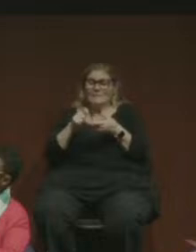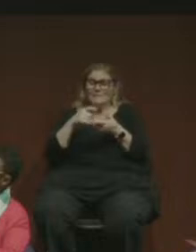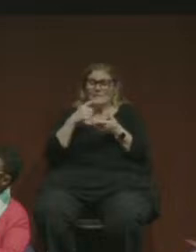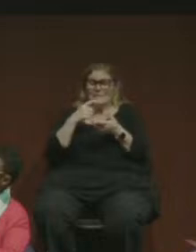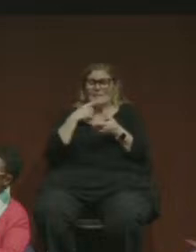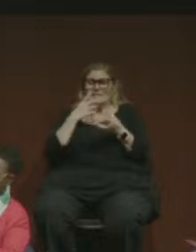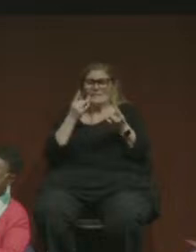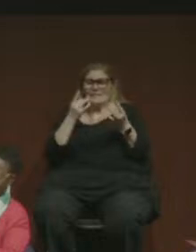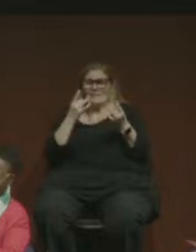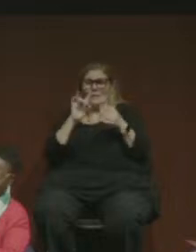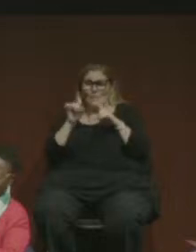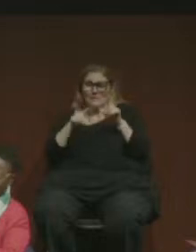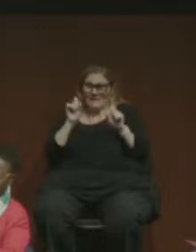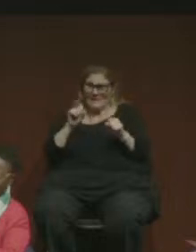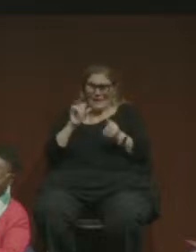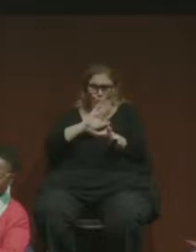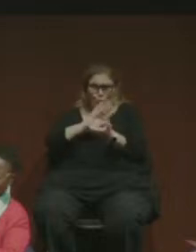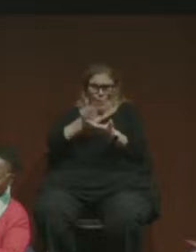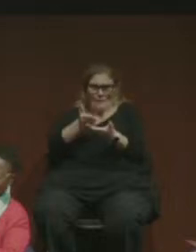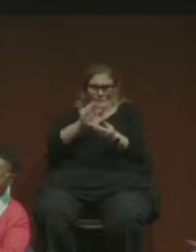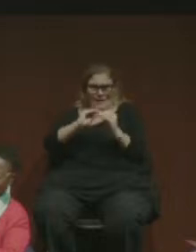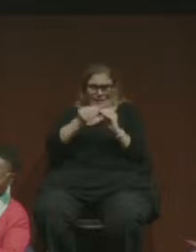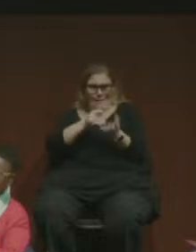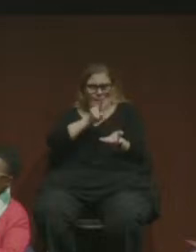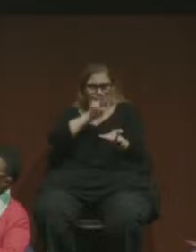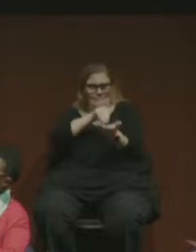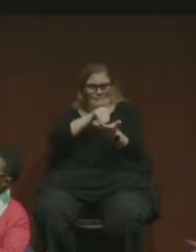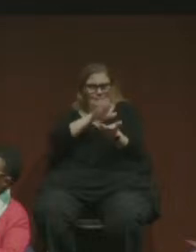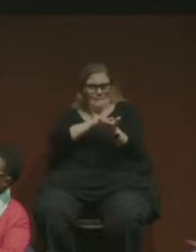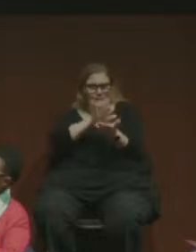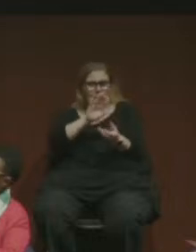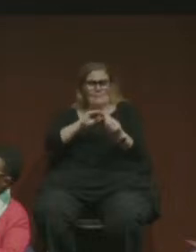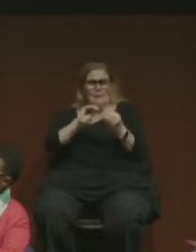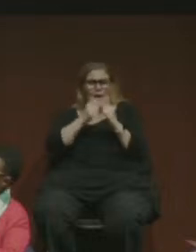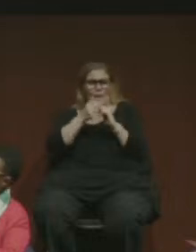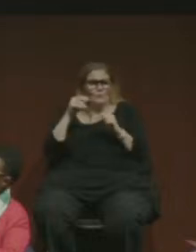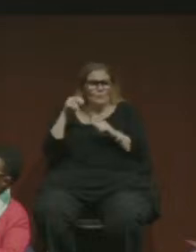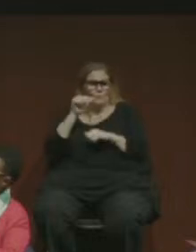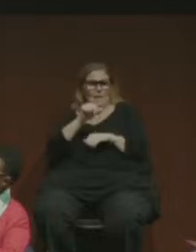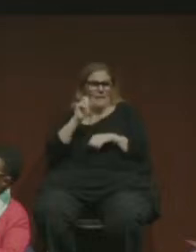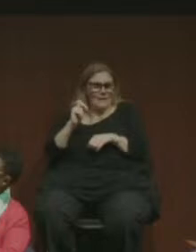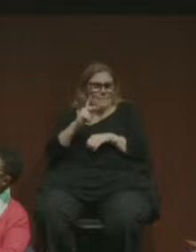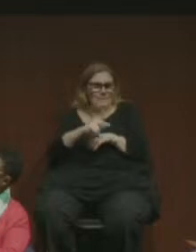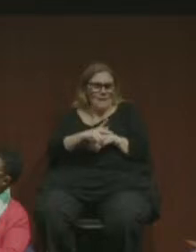question of, can you ever quantify how to repay that debt?